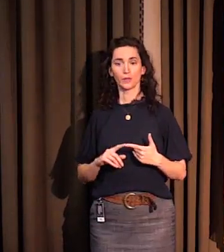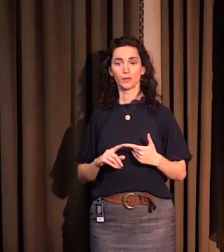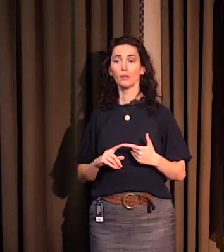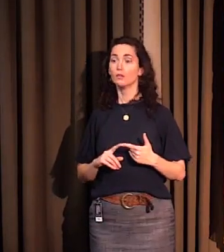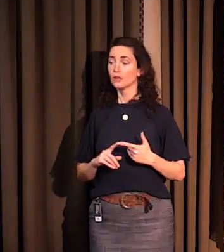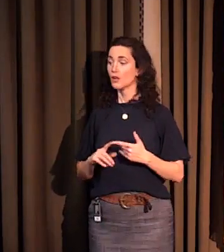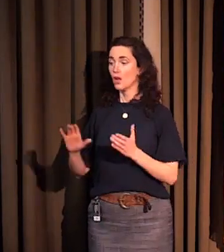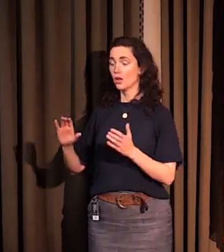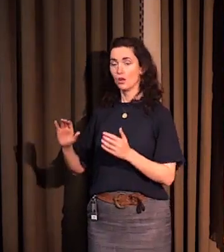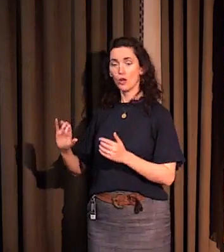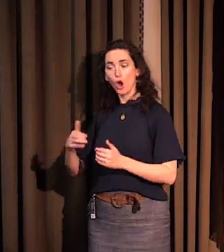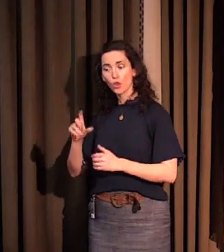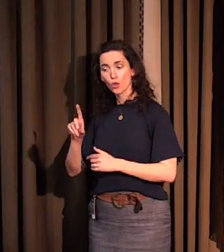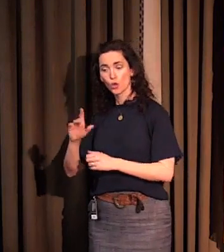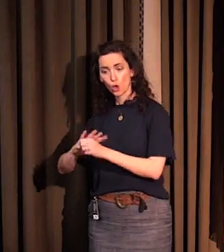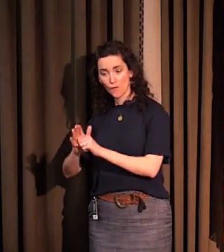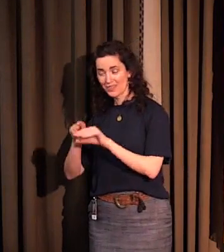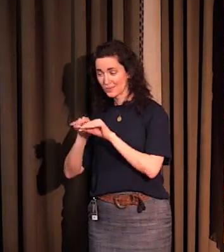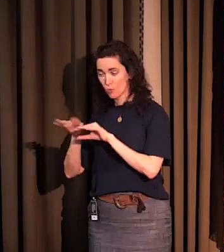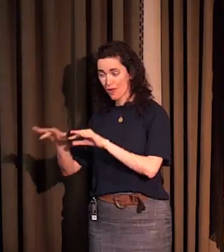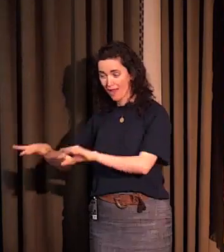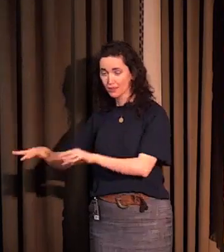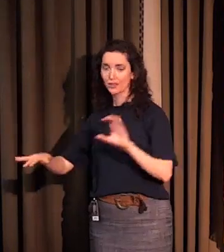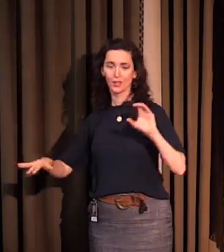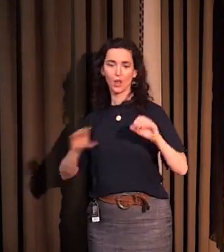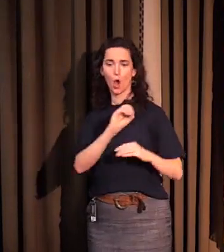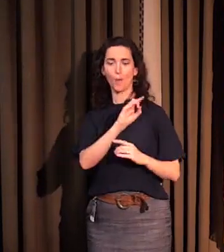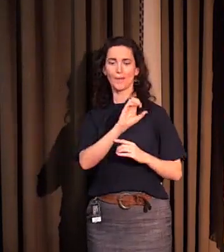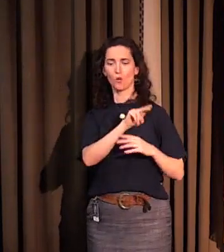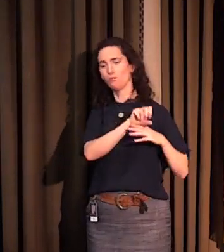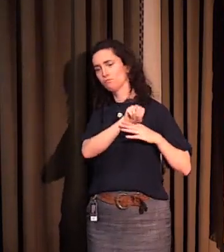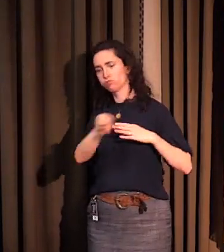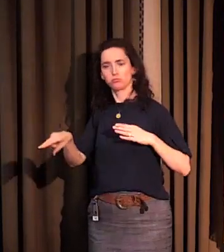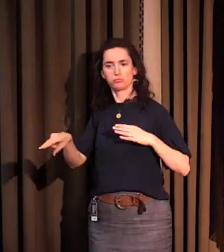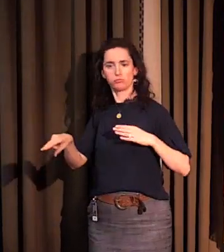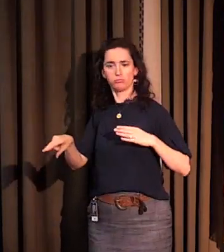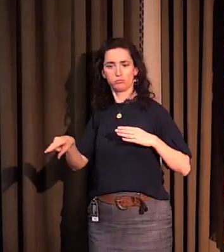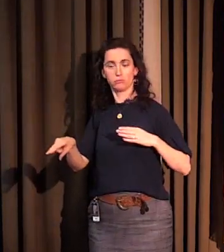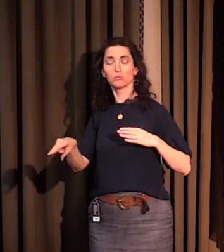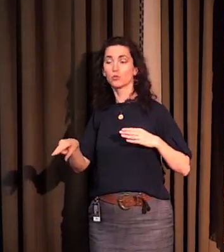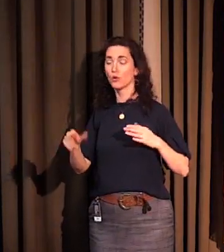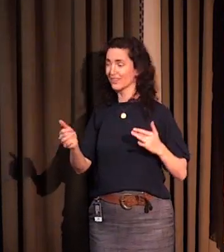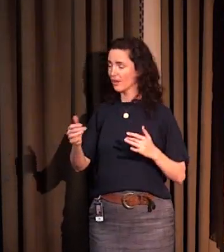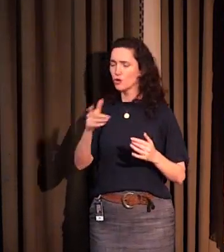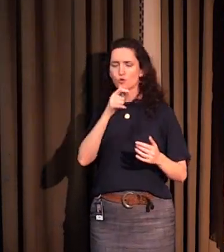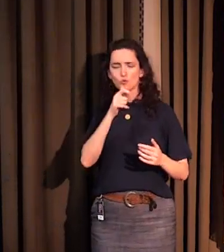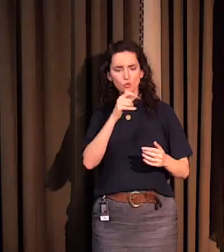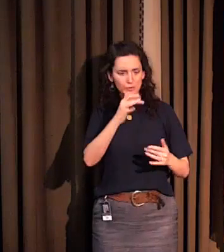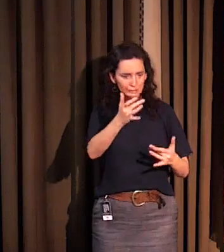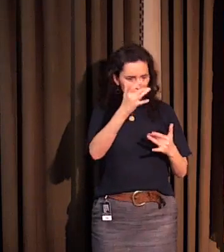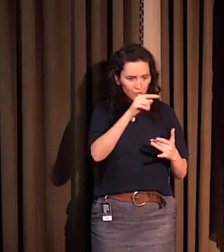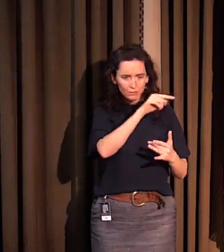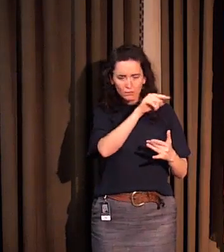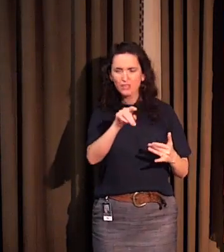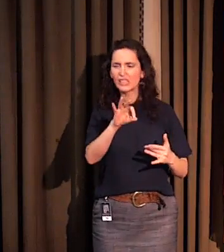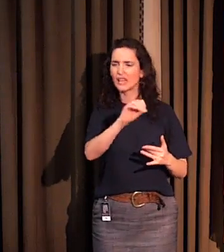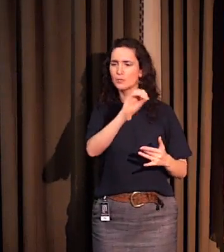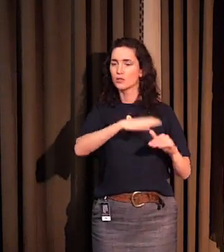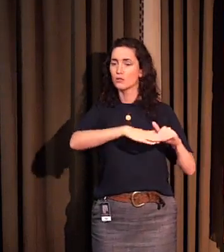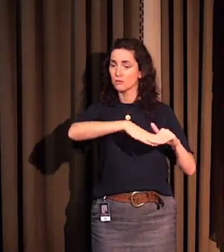dominant strand, both in Louisiana, where it's at least 90%, if not more, of our new cases,